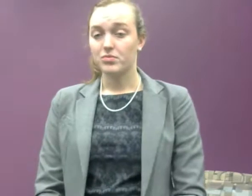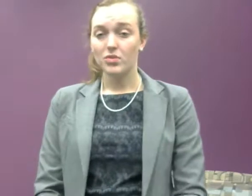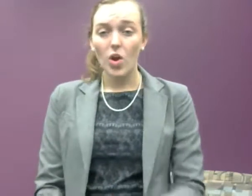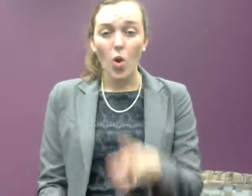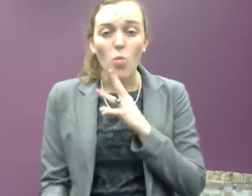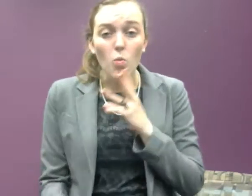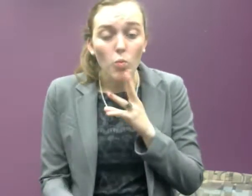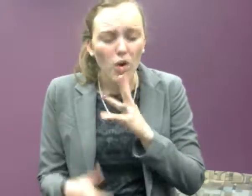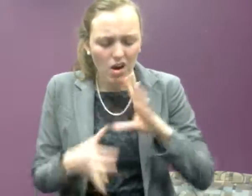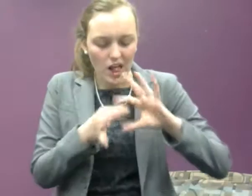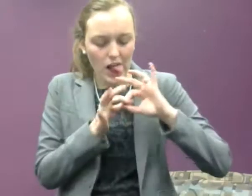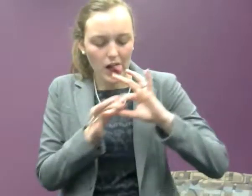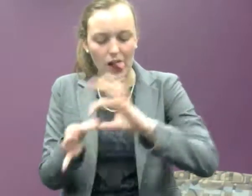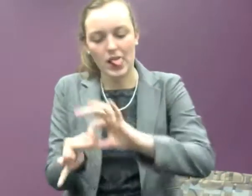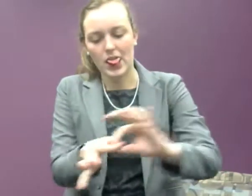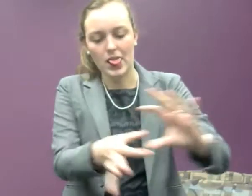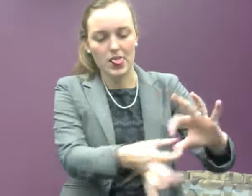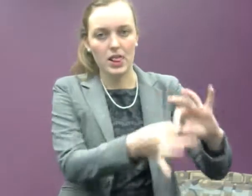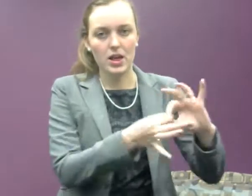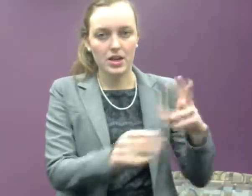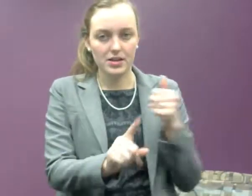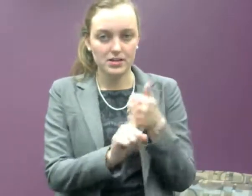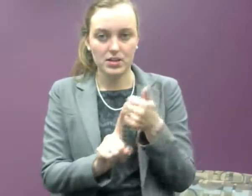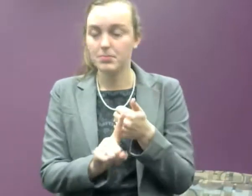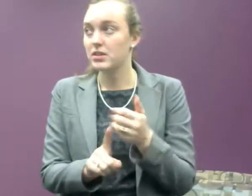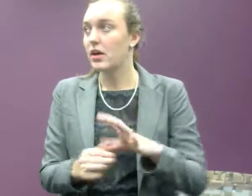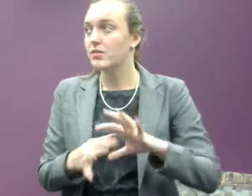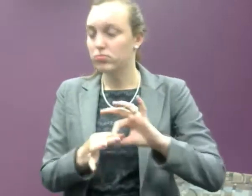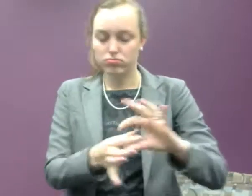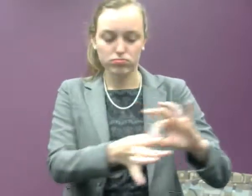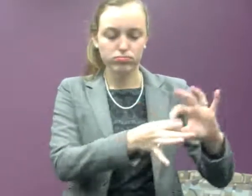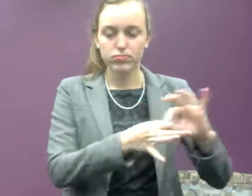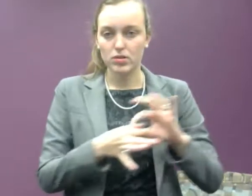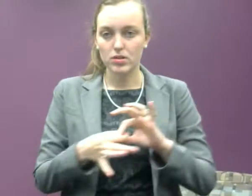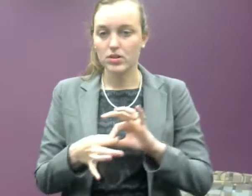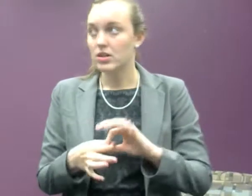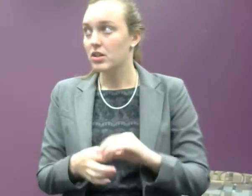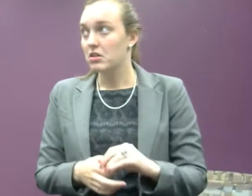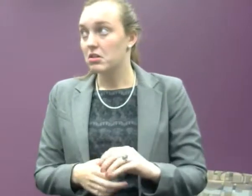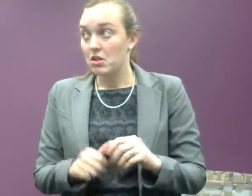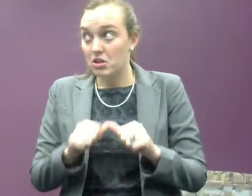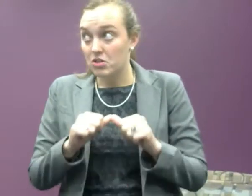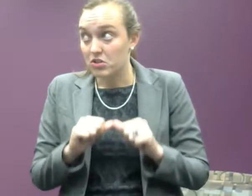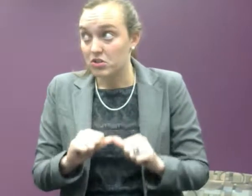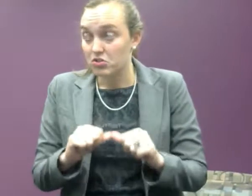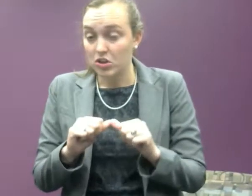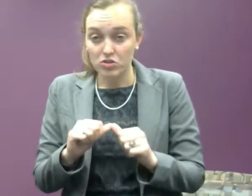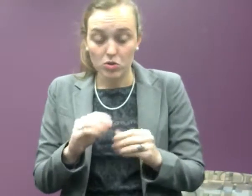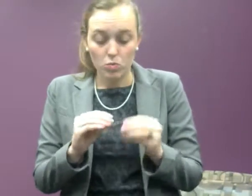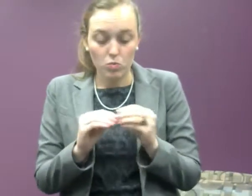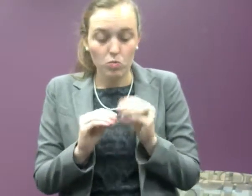on to each other, or are attracted to each other, or are stuck together, you can keep adding water to a cylinder like